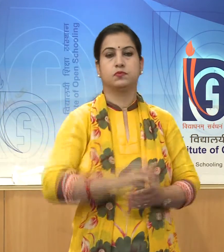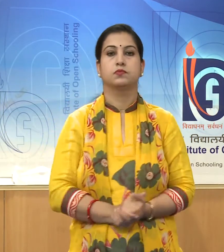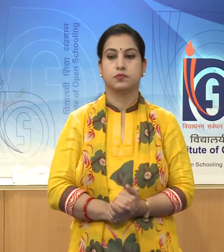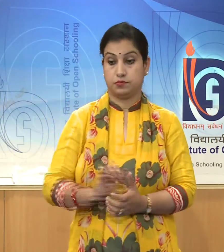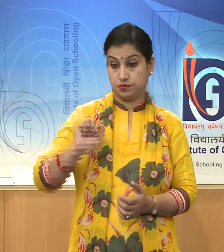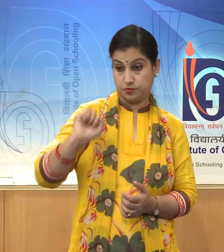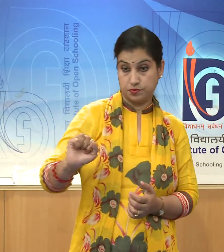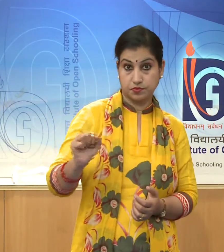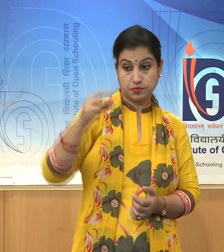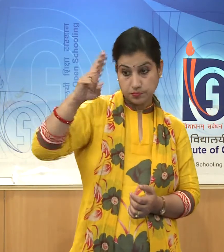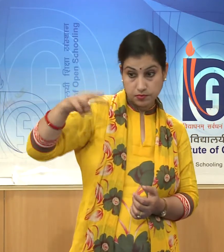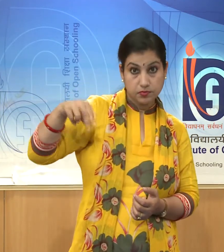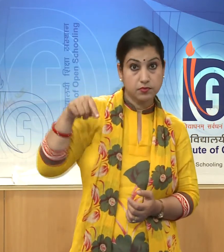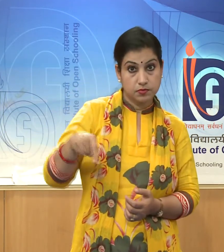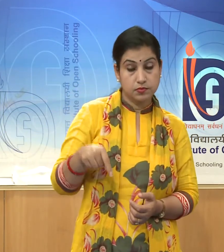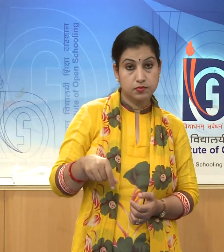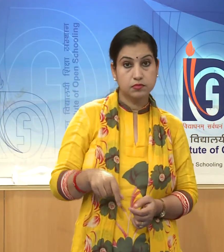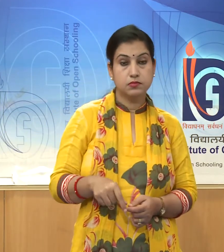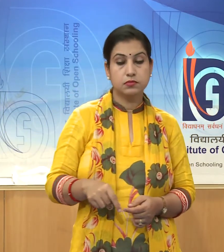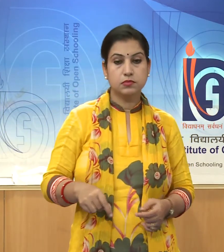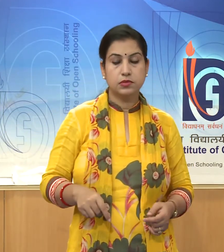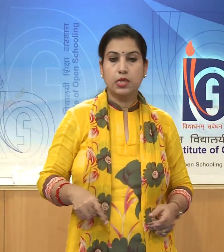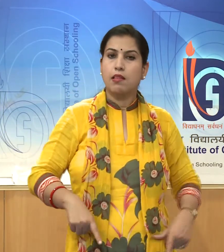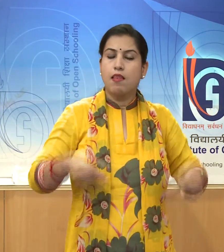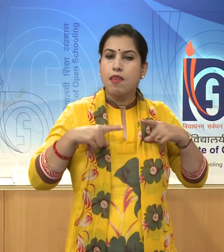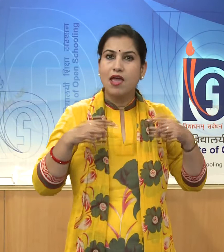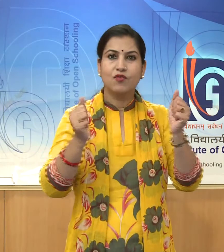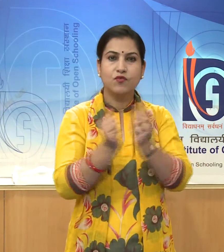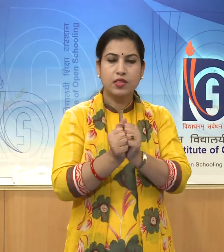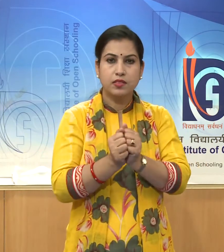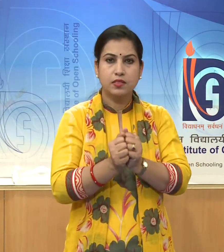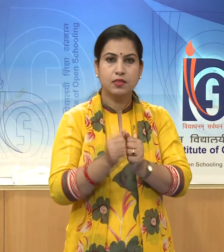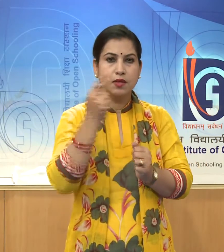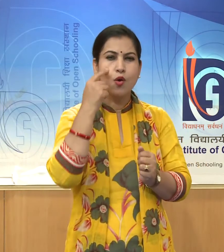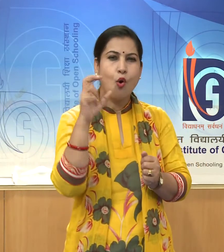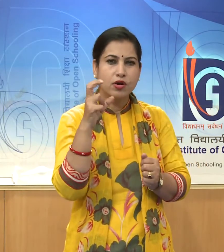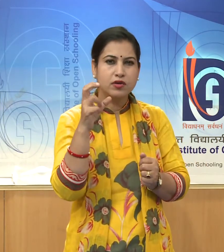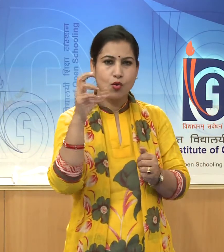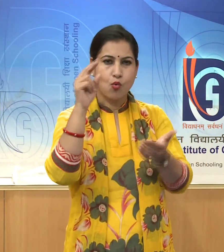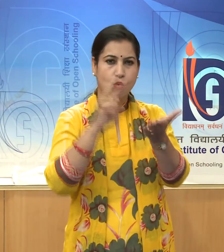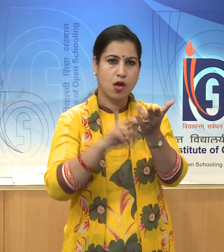In his painting, Still Life with Onions, he